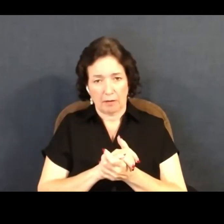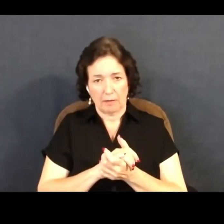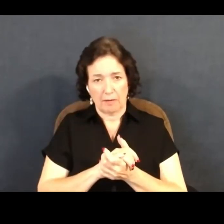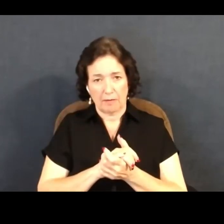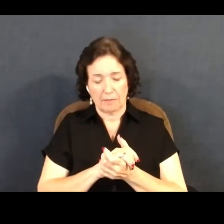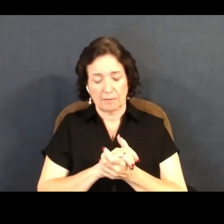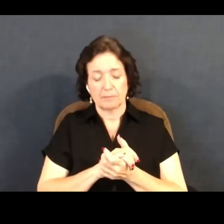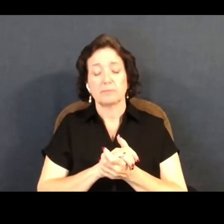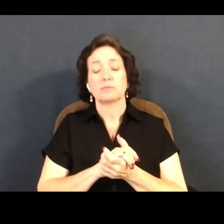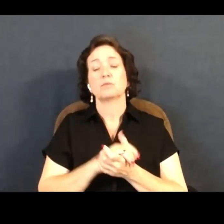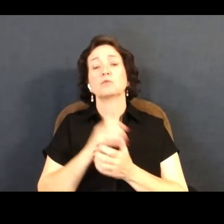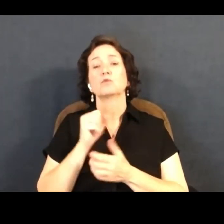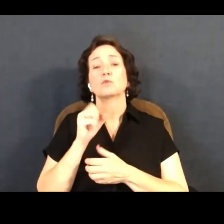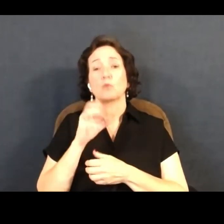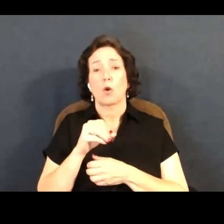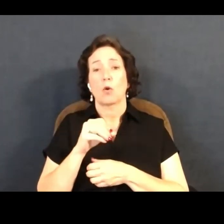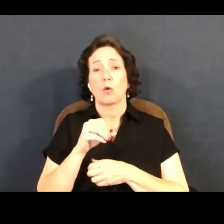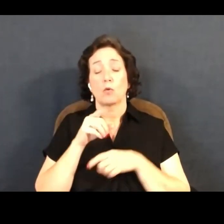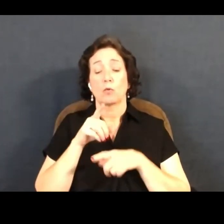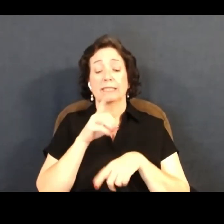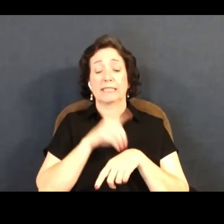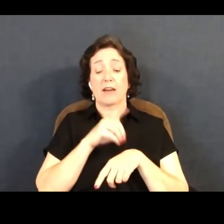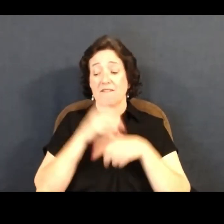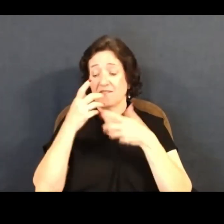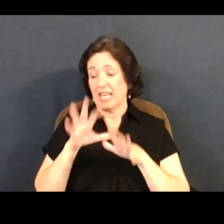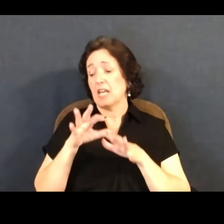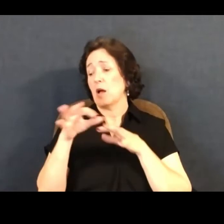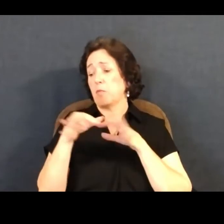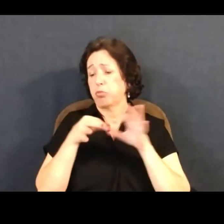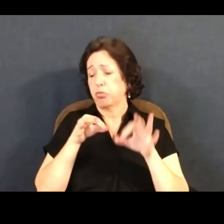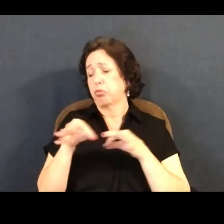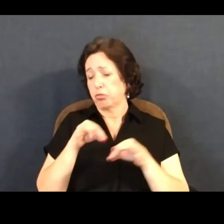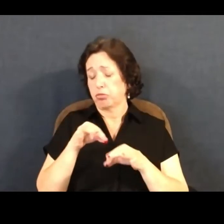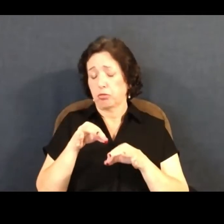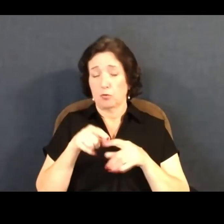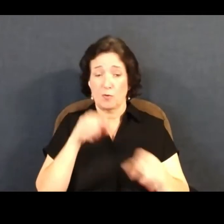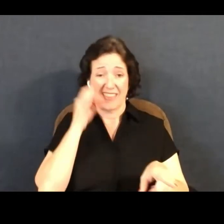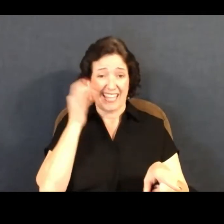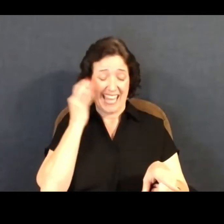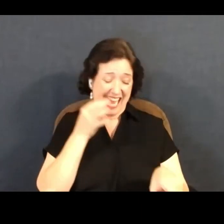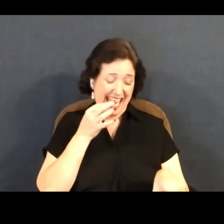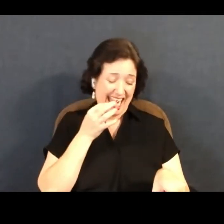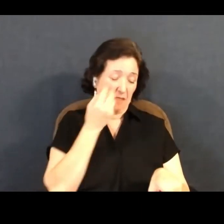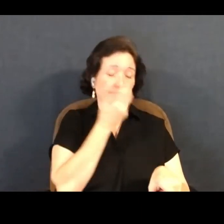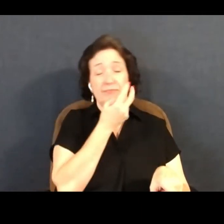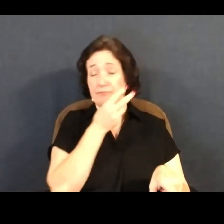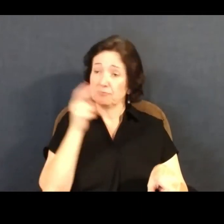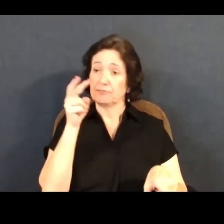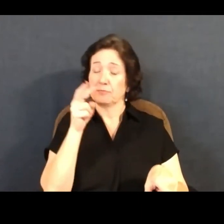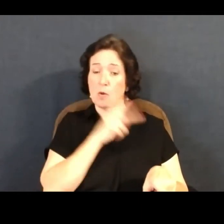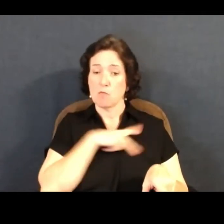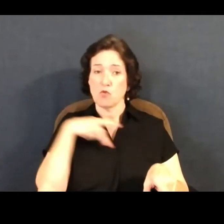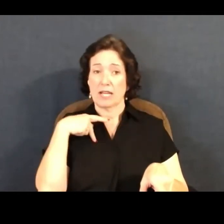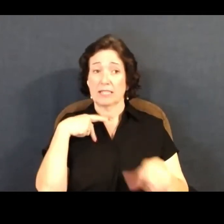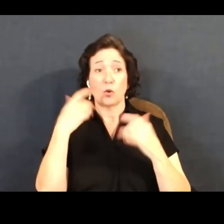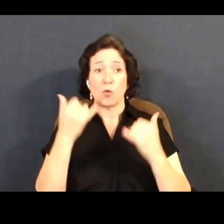And when Darius had finished telling the story, he turned to the princess, and she had